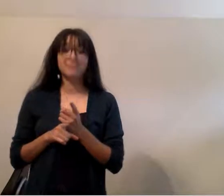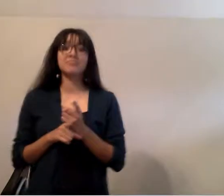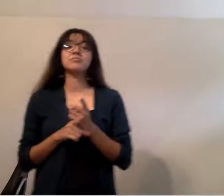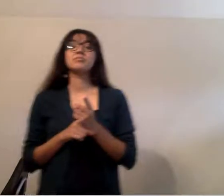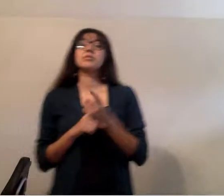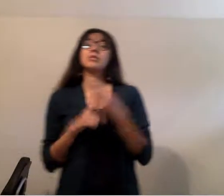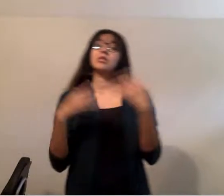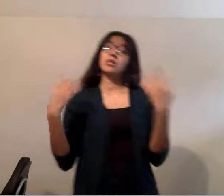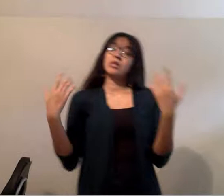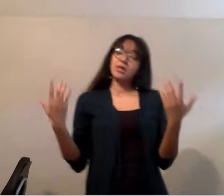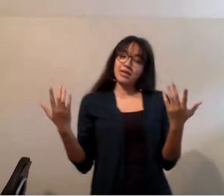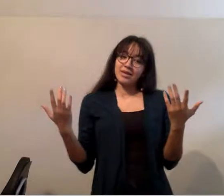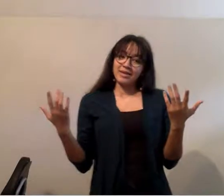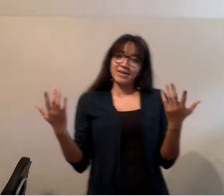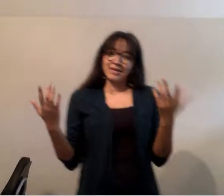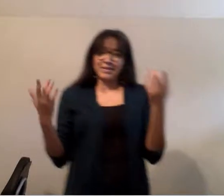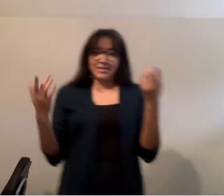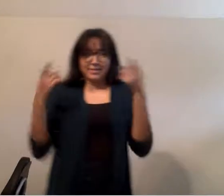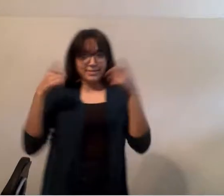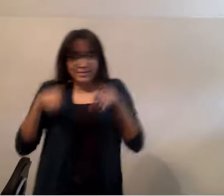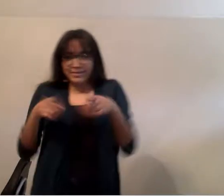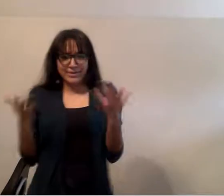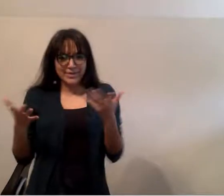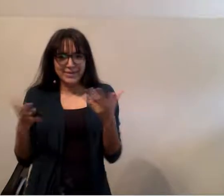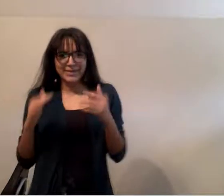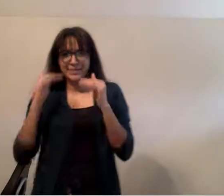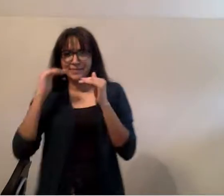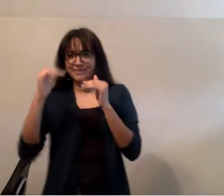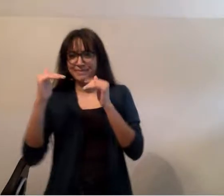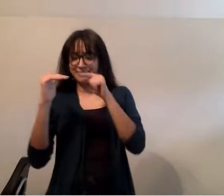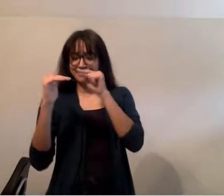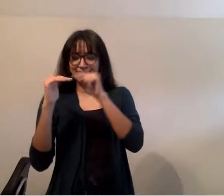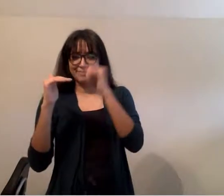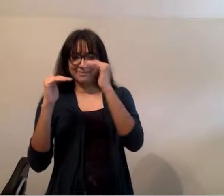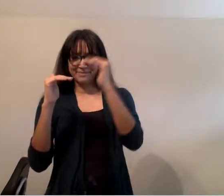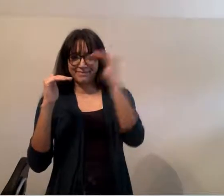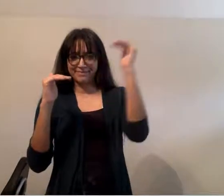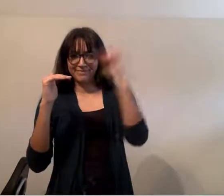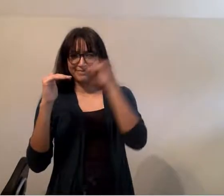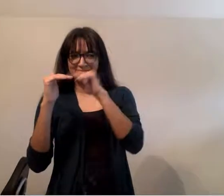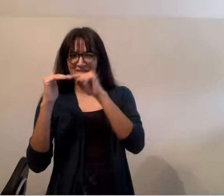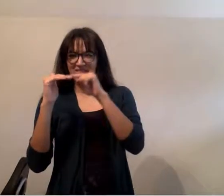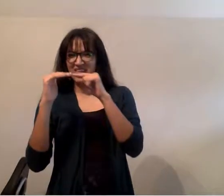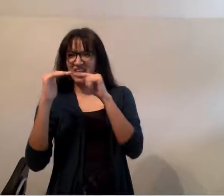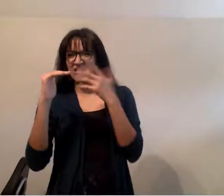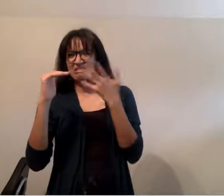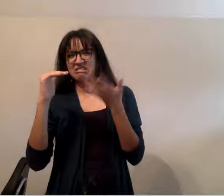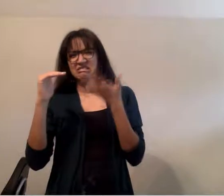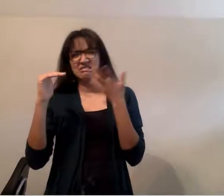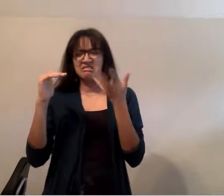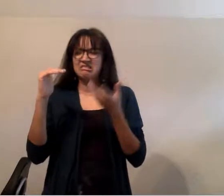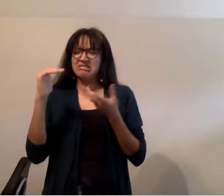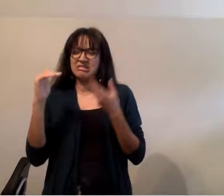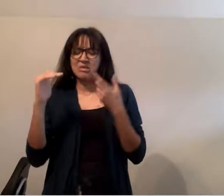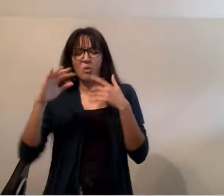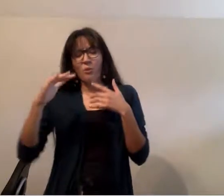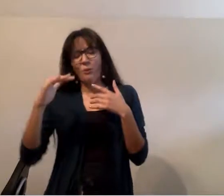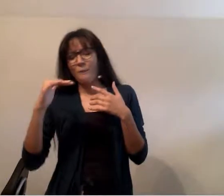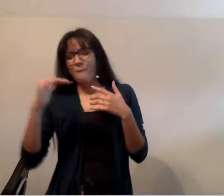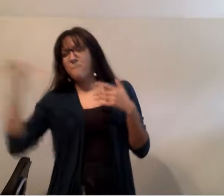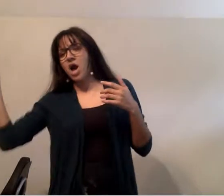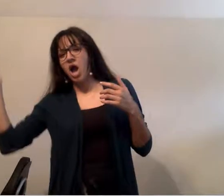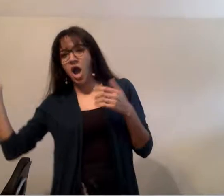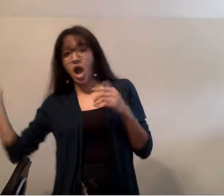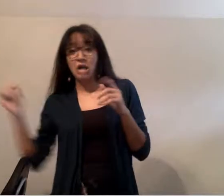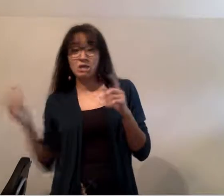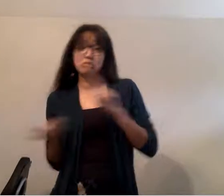But then, funniest thing happened. Those first few months, they came and went, and I couldn't quite do stuff. So we had an awesome new revised